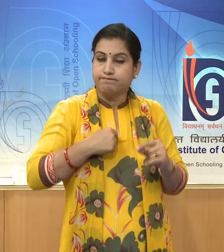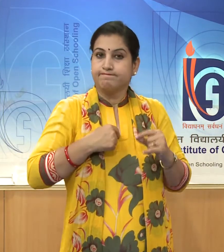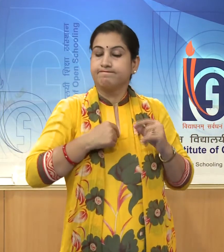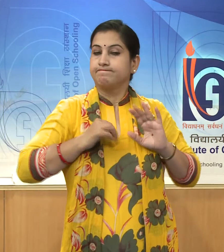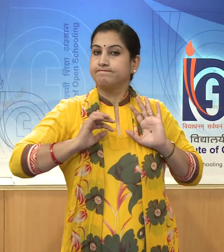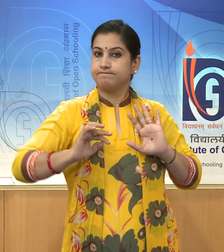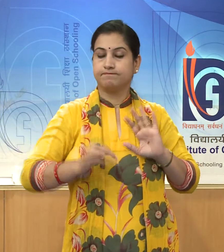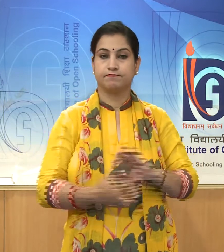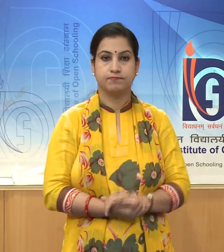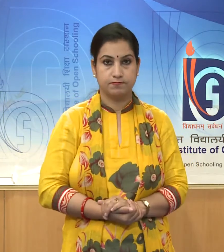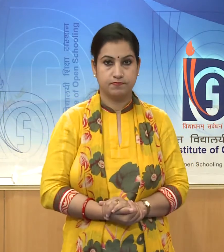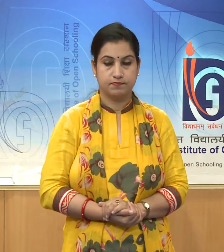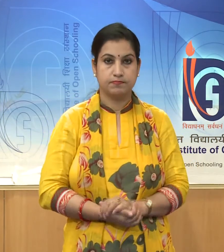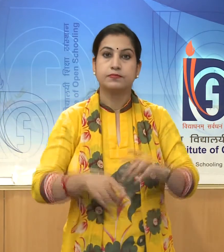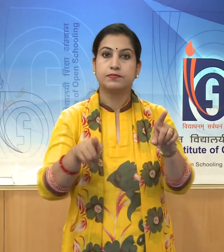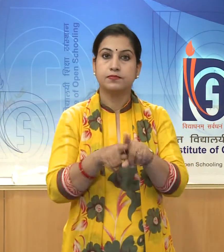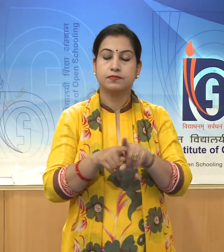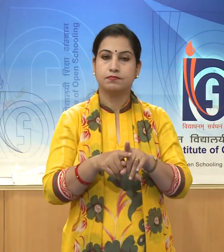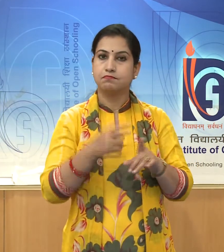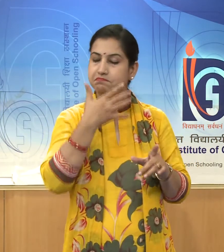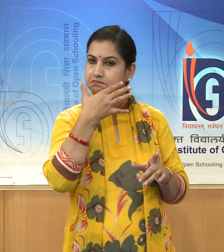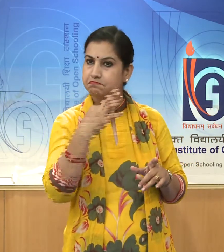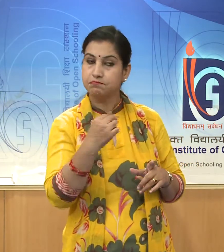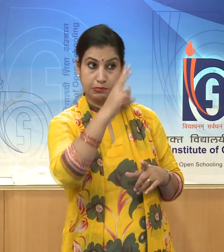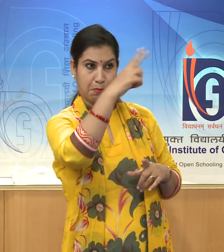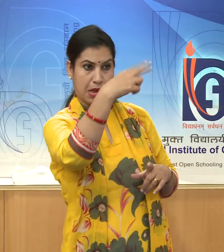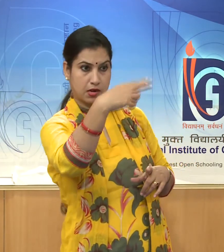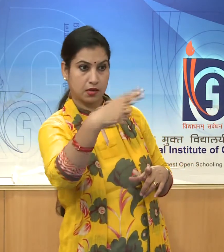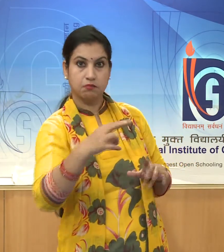sentimental, and charming paintings.